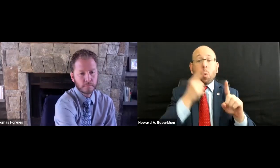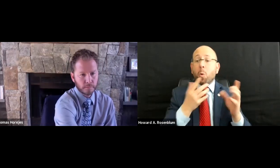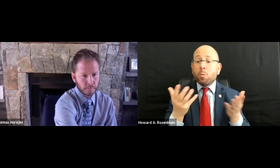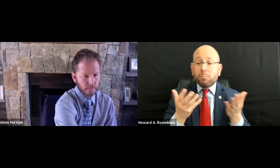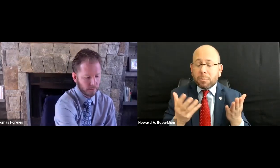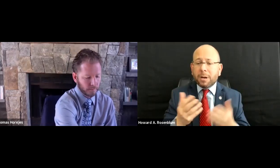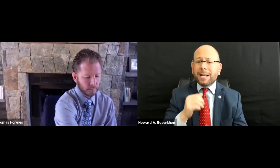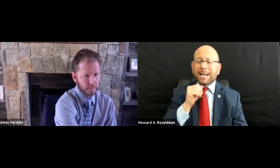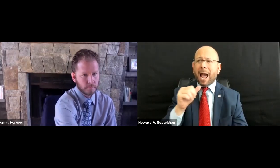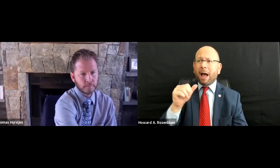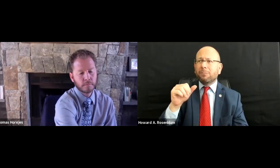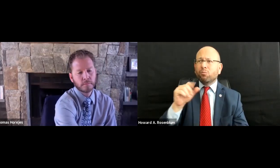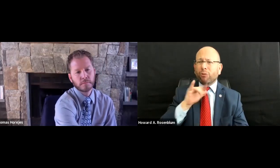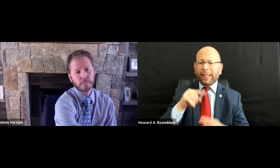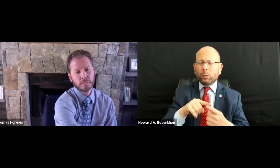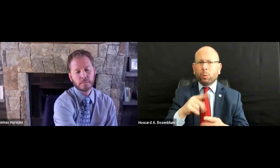for that person.